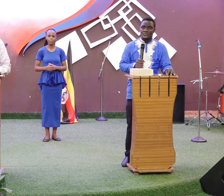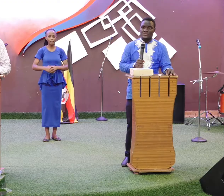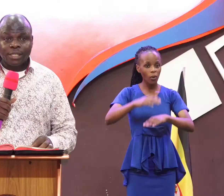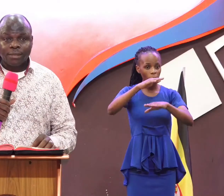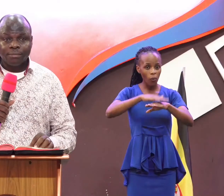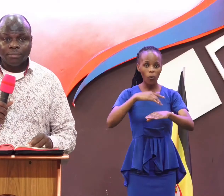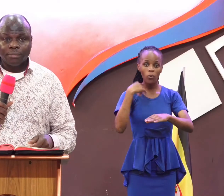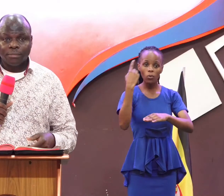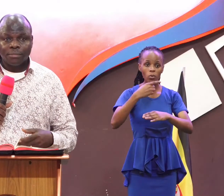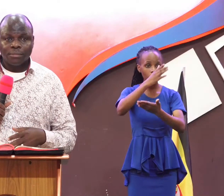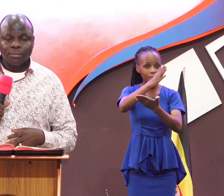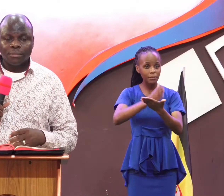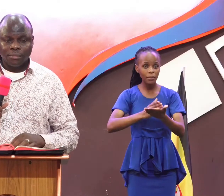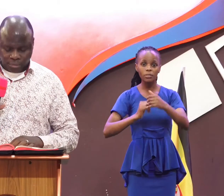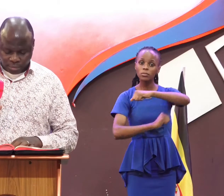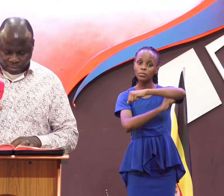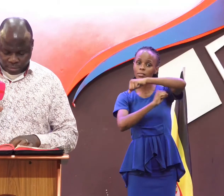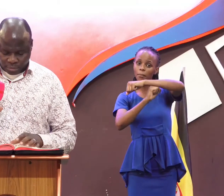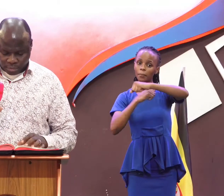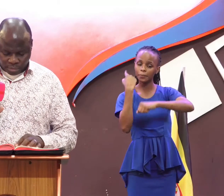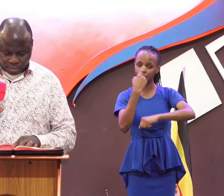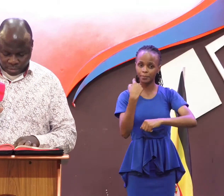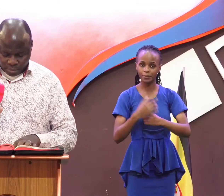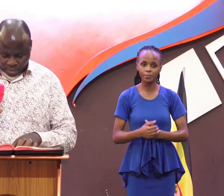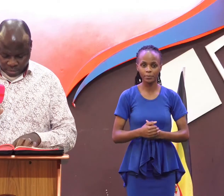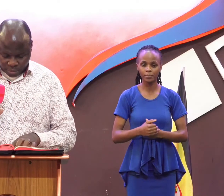you? On which side are you?